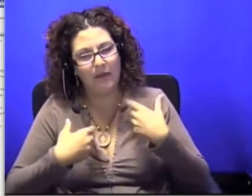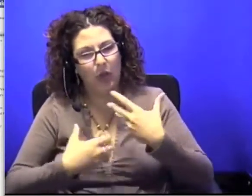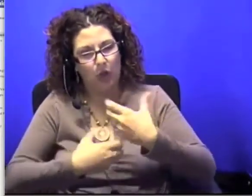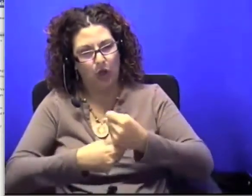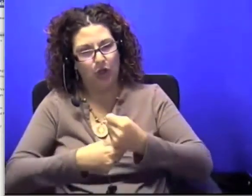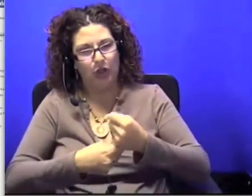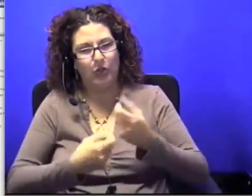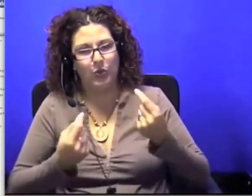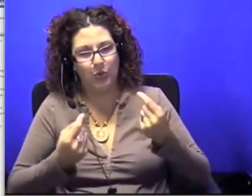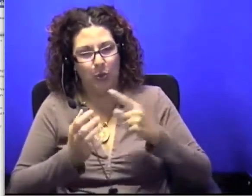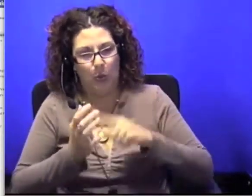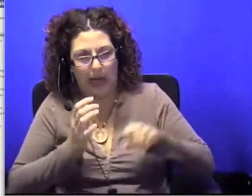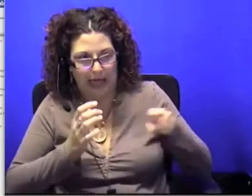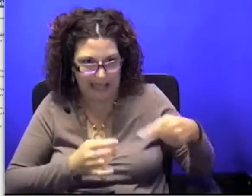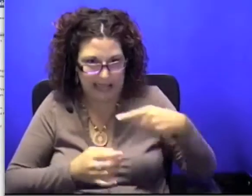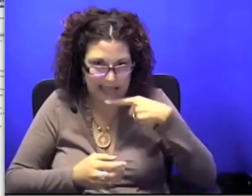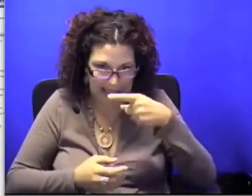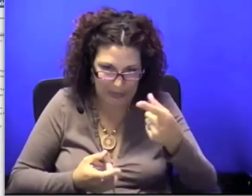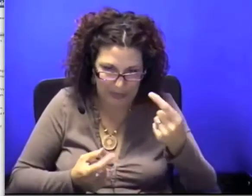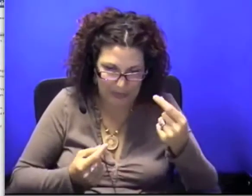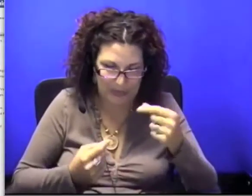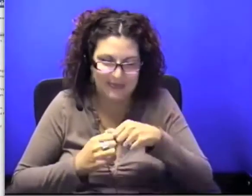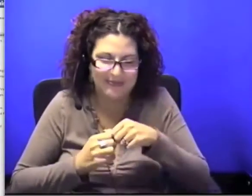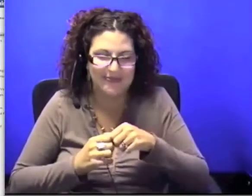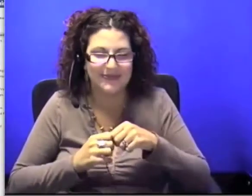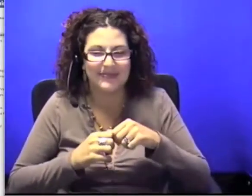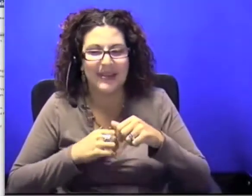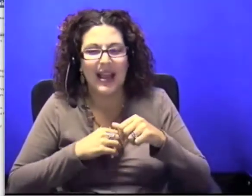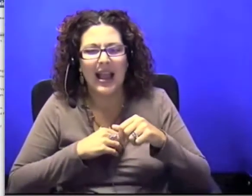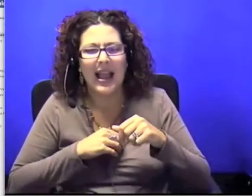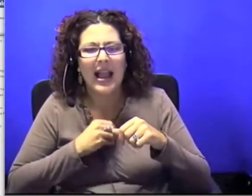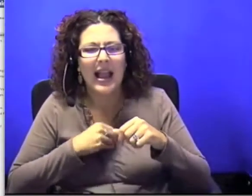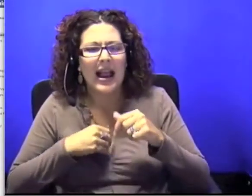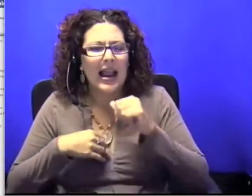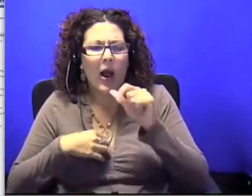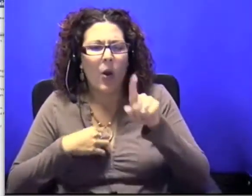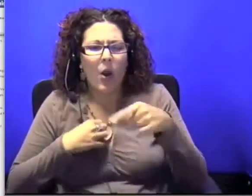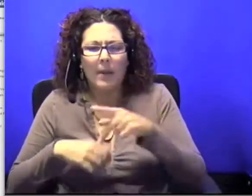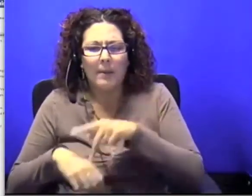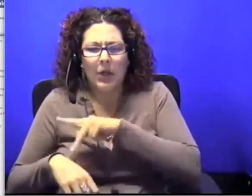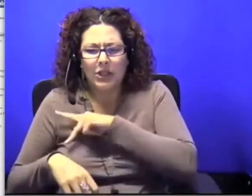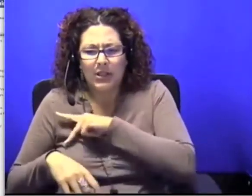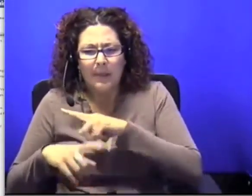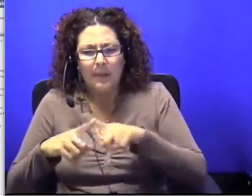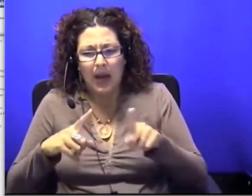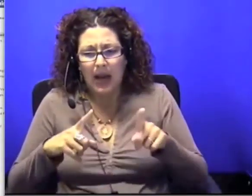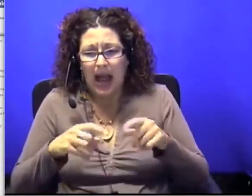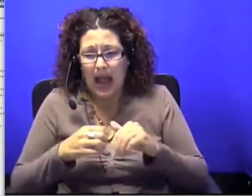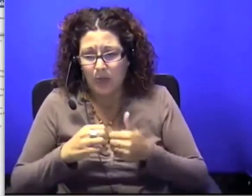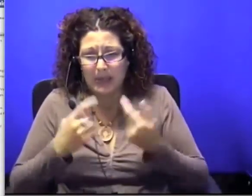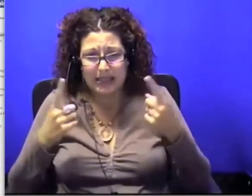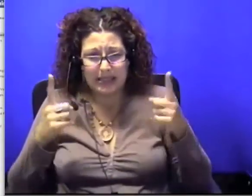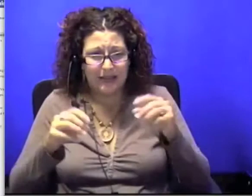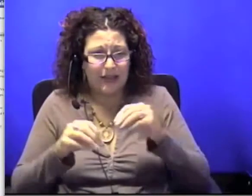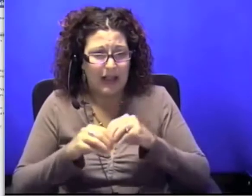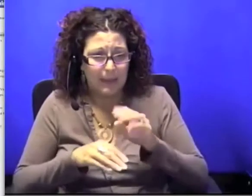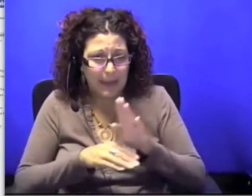have the courage to go and do what he tells you to do. And not only that in an area of your personal growth, but how to be successful in all areas of your